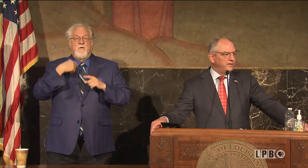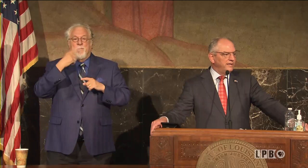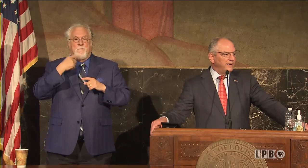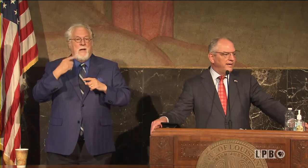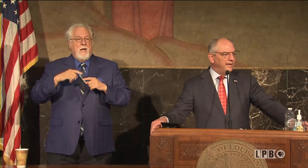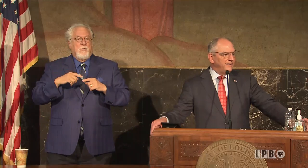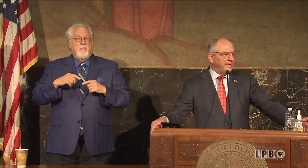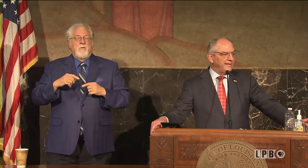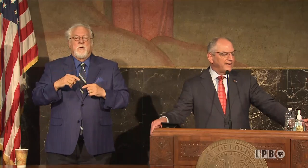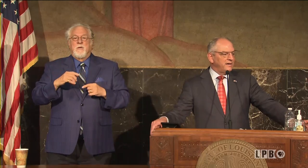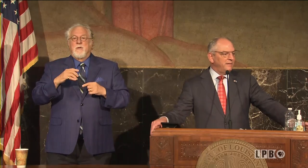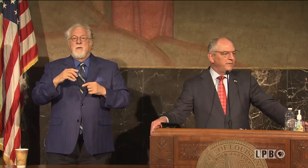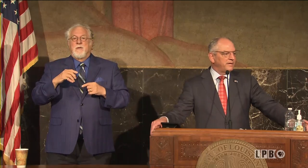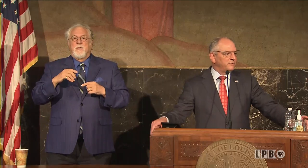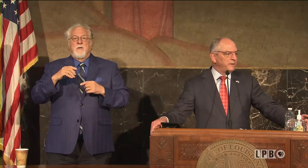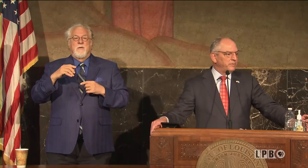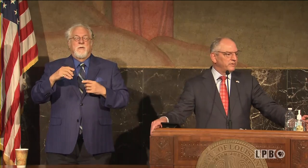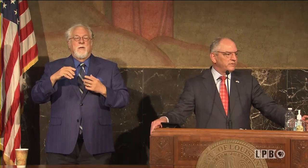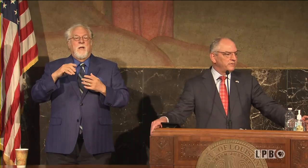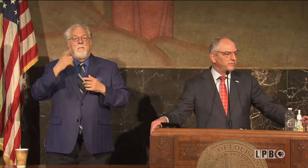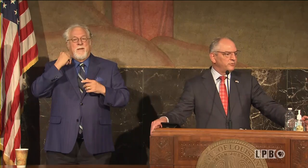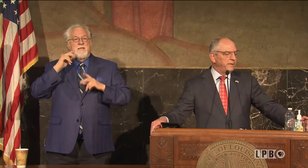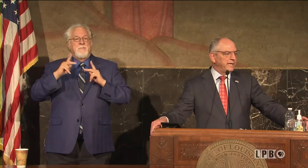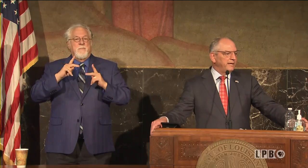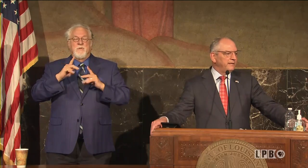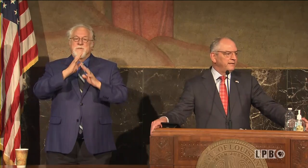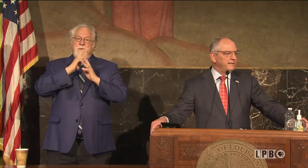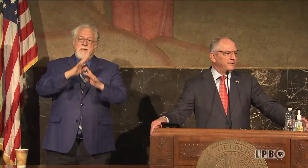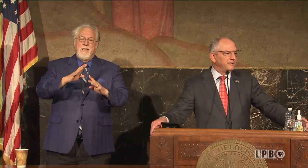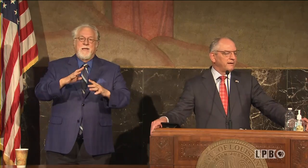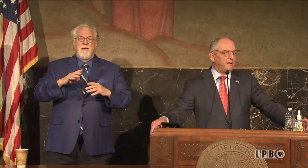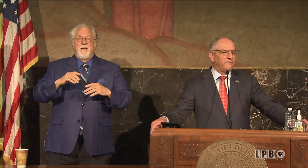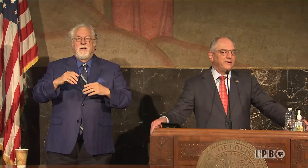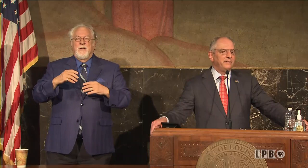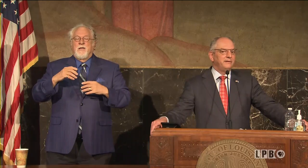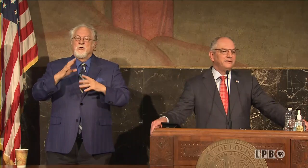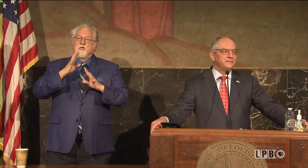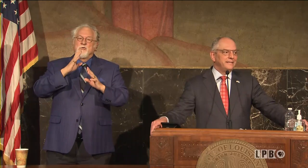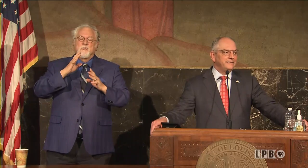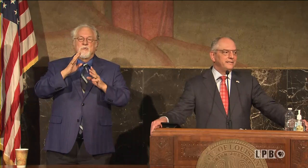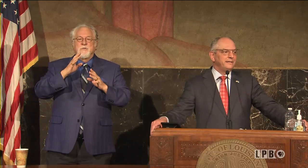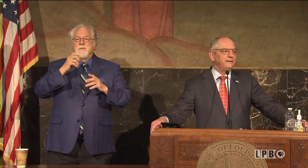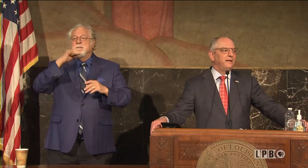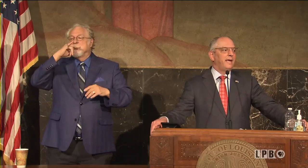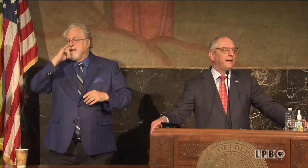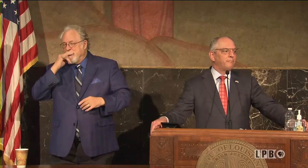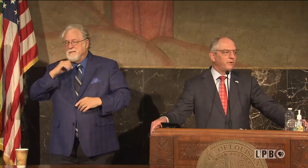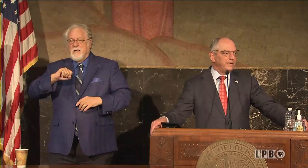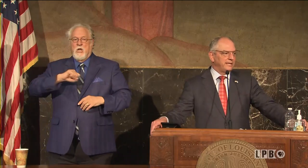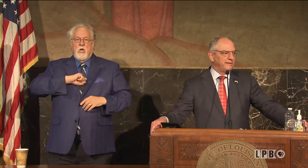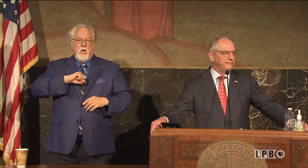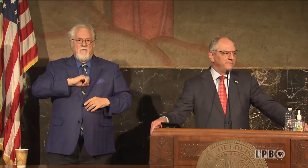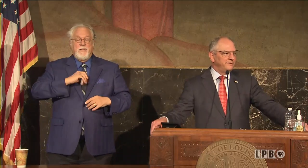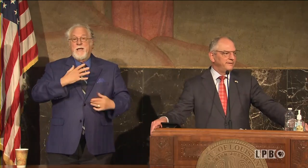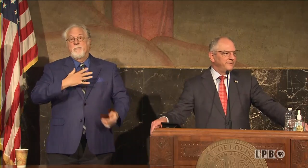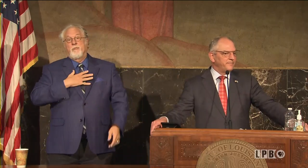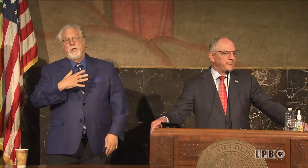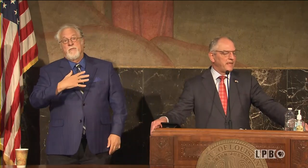aerosol that come because people are speaking, coughing, sneezing, and